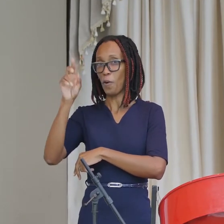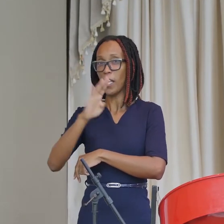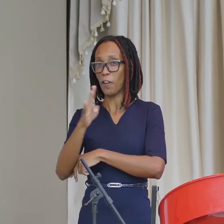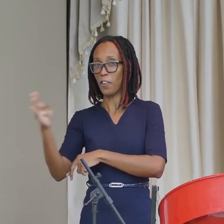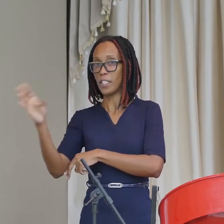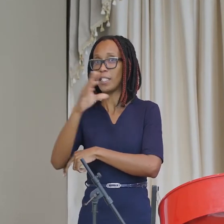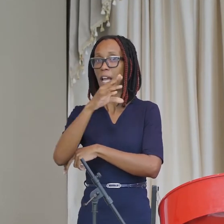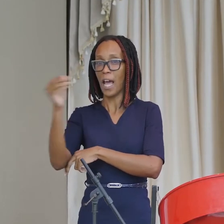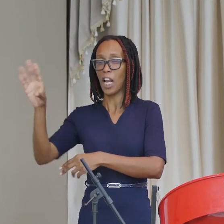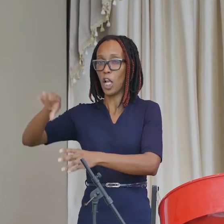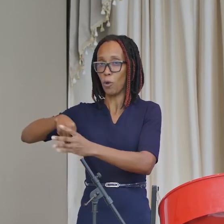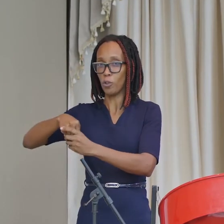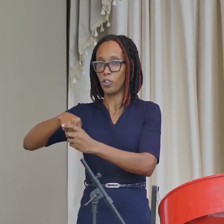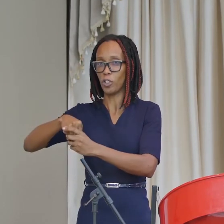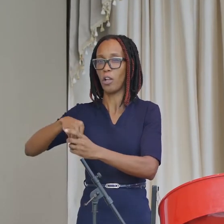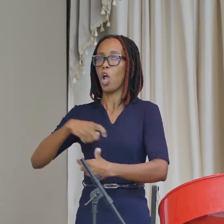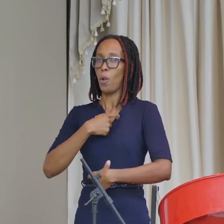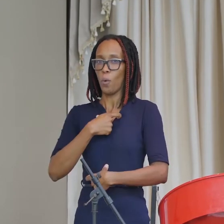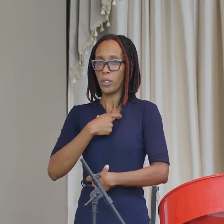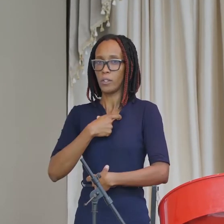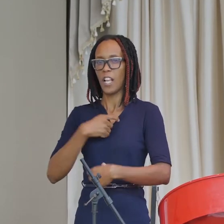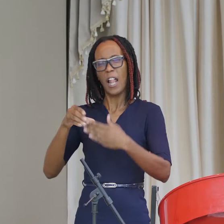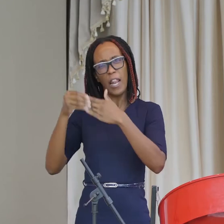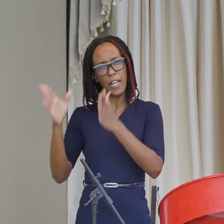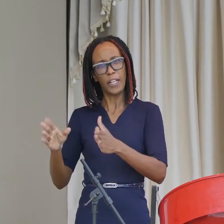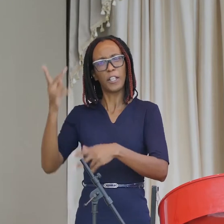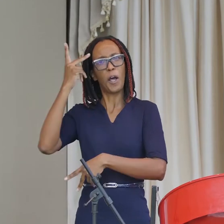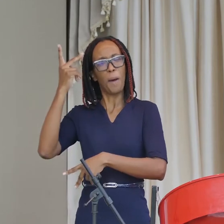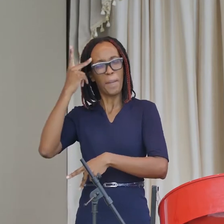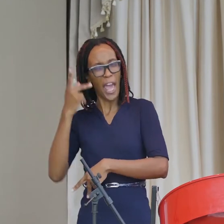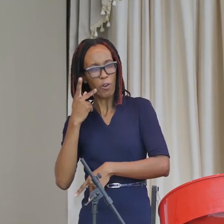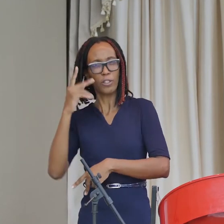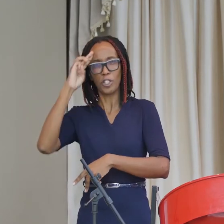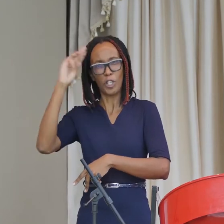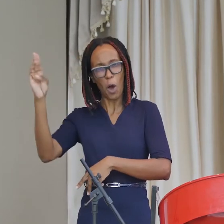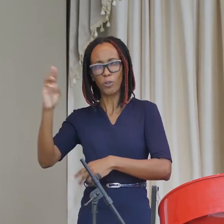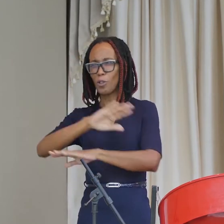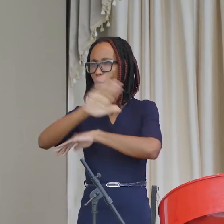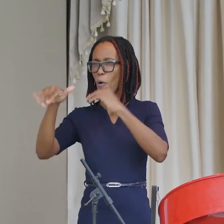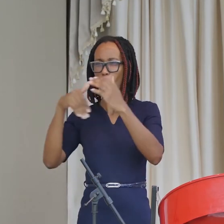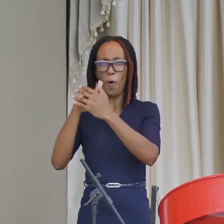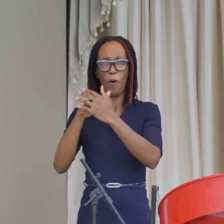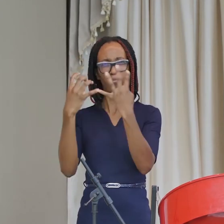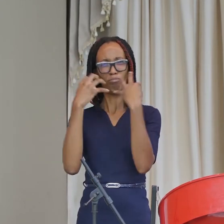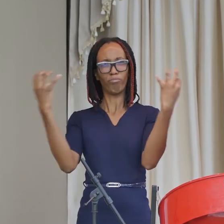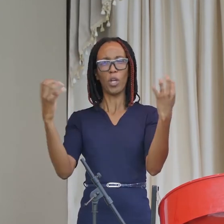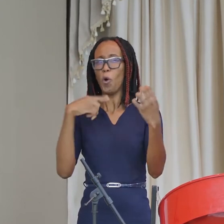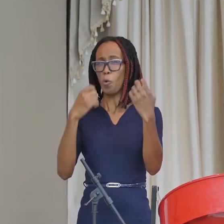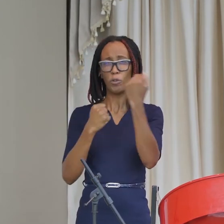Mr. Errol Lewis, leaders, parents, scouts, viewing public, and